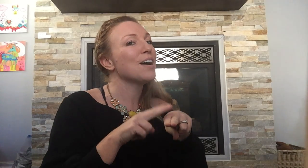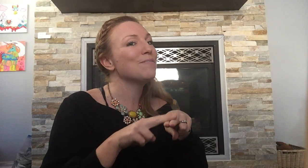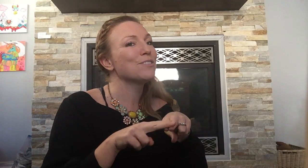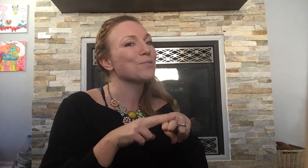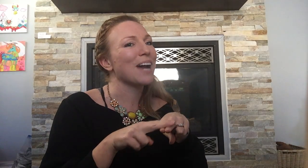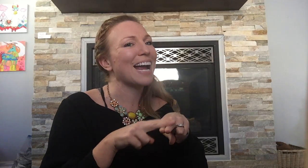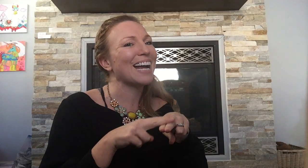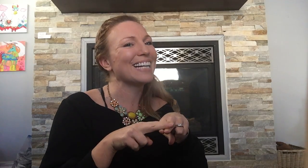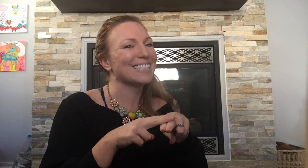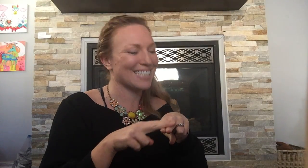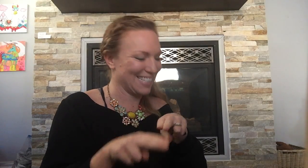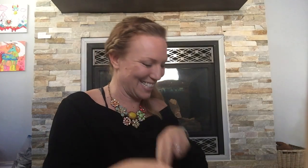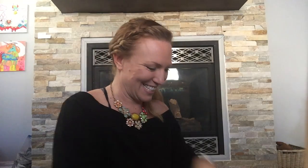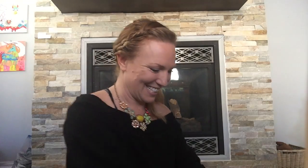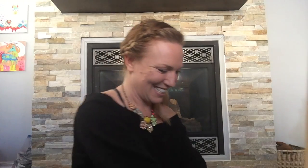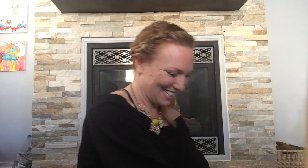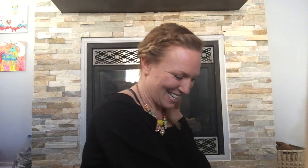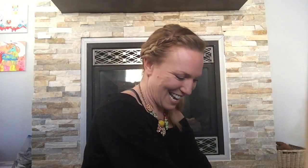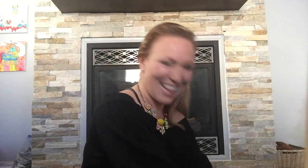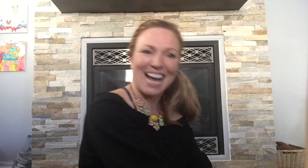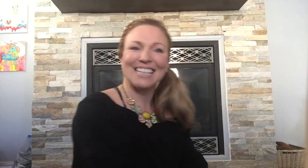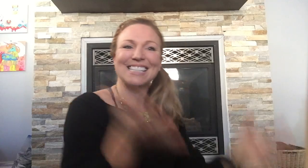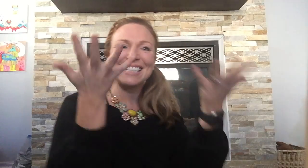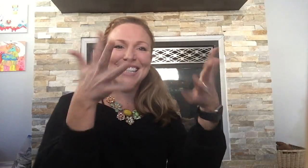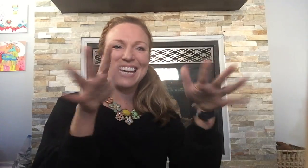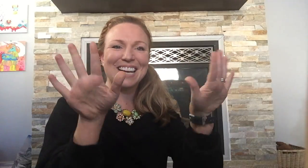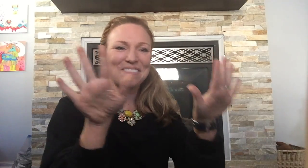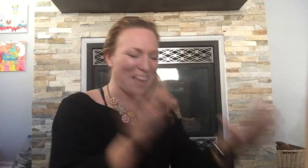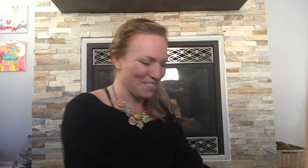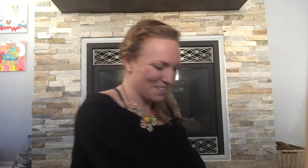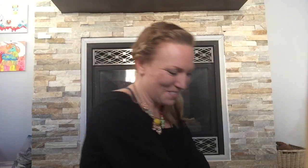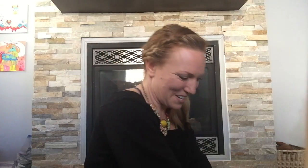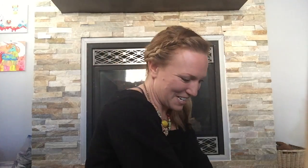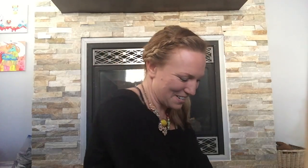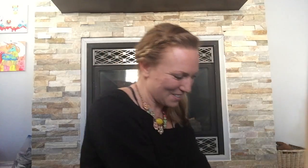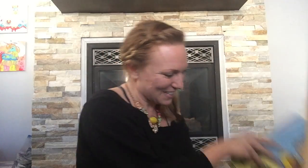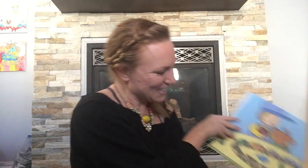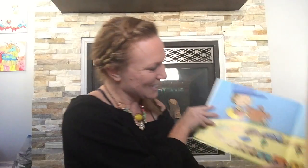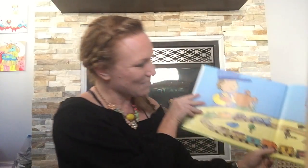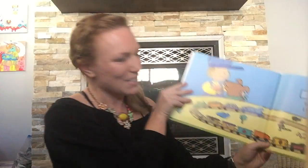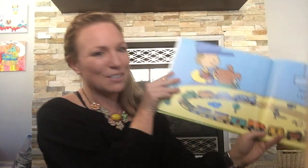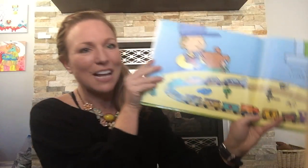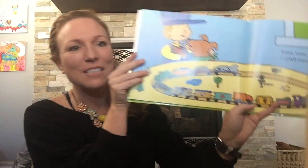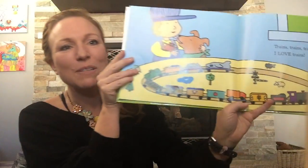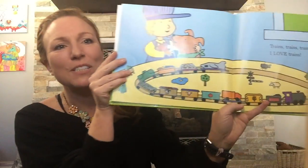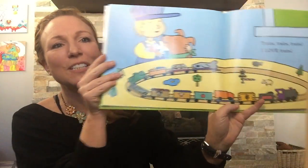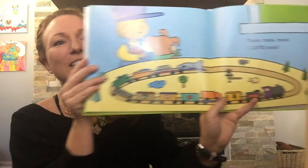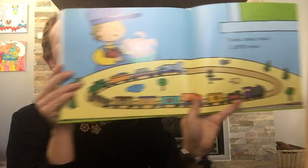love trains. And that's the end of that one. Very cute. Did we do the last picture here? Yeah.